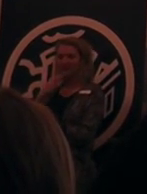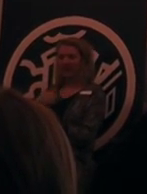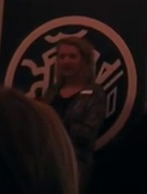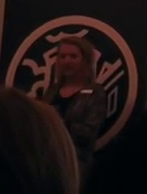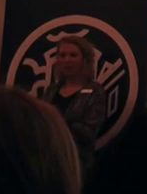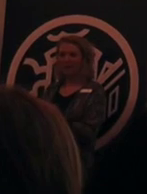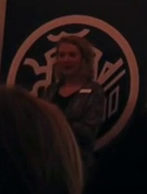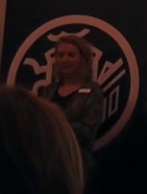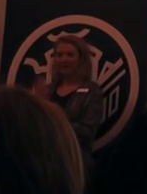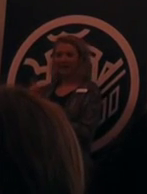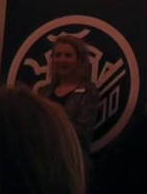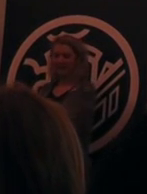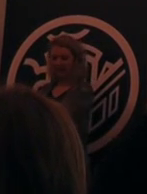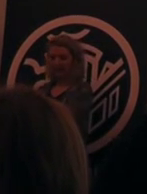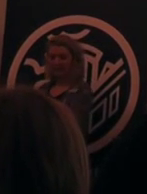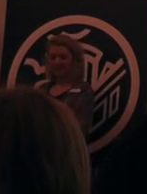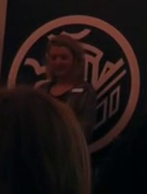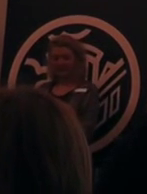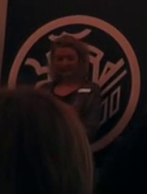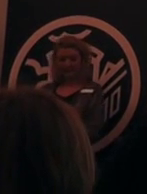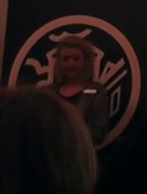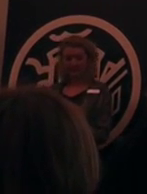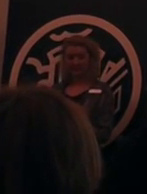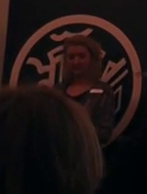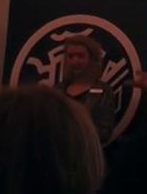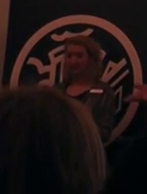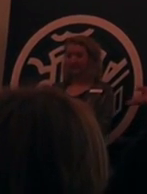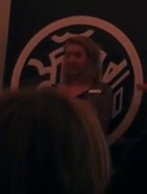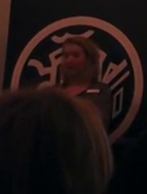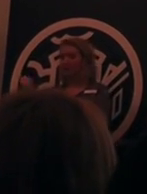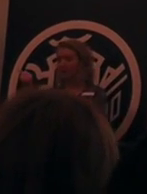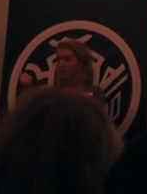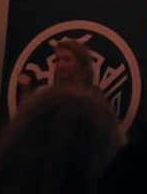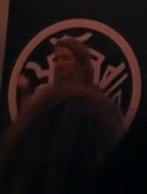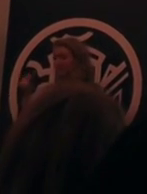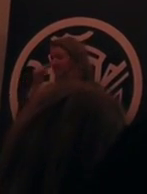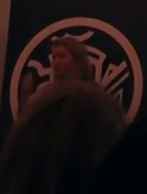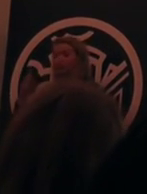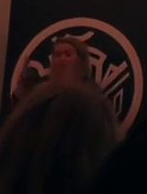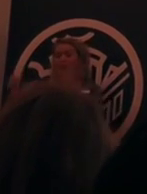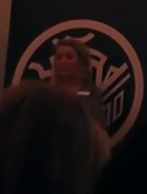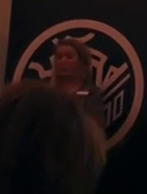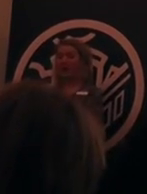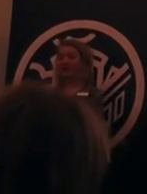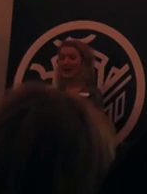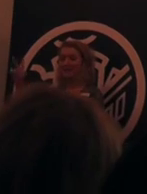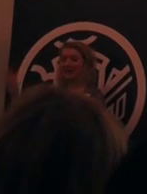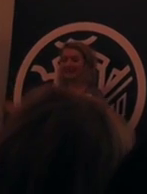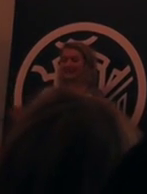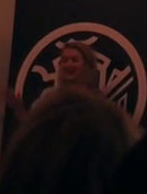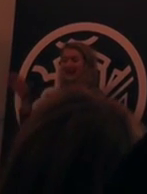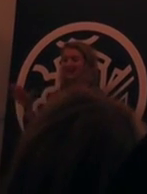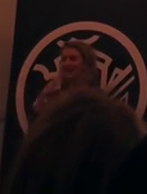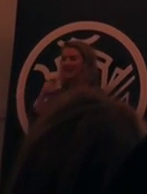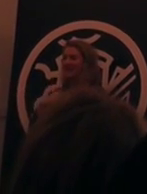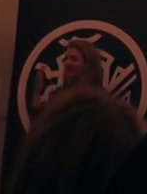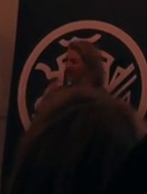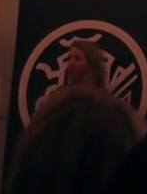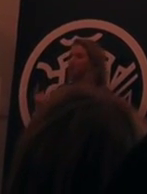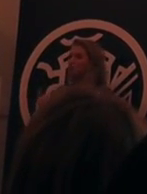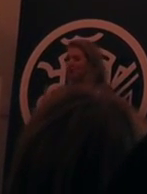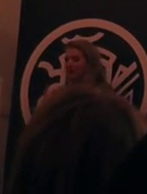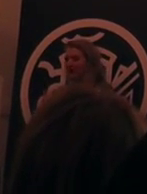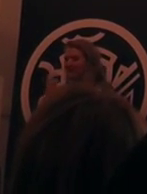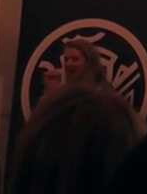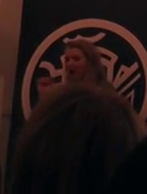not reporting about this being the first major Pride march in the Baltics. And so I said, this is going to be an opportunity to see if the